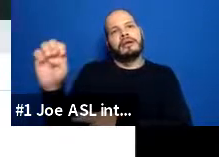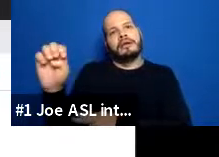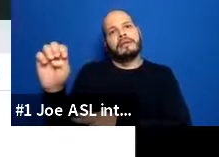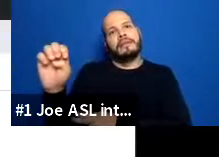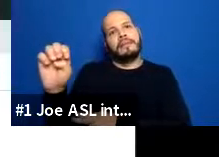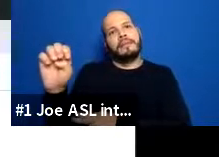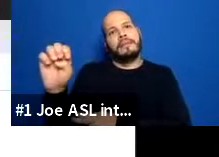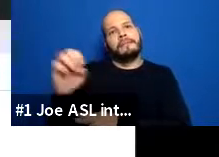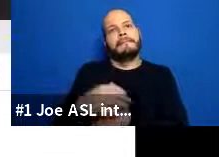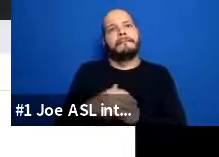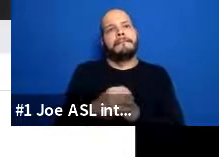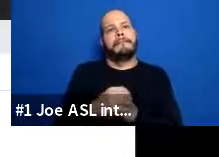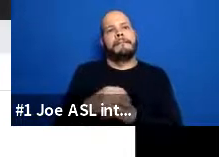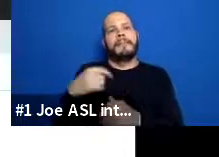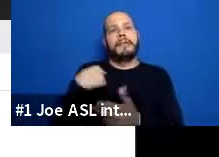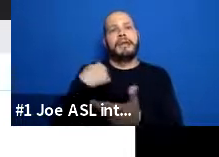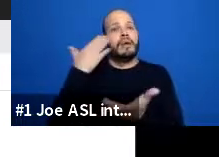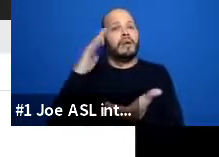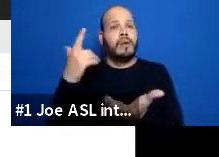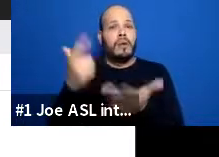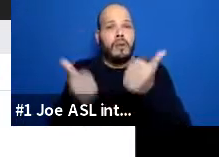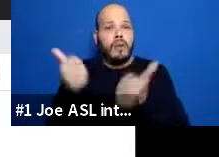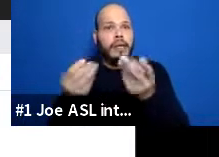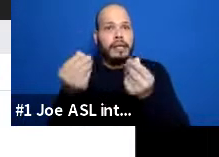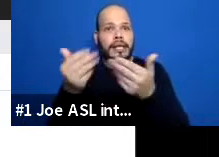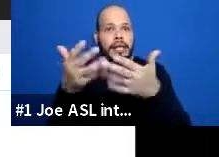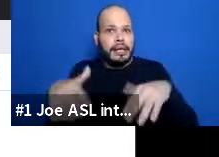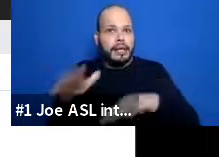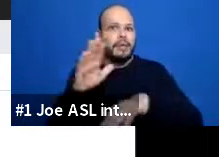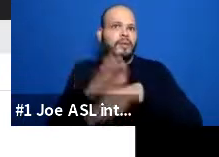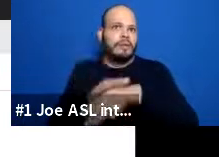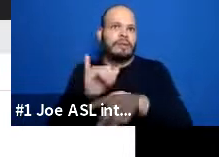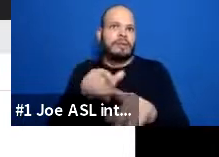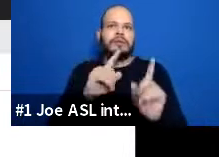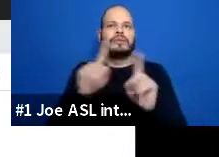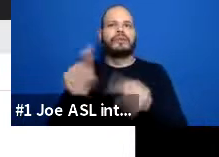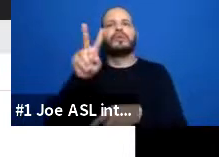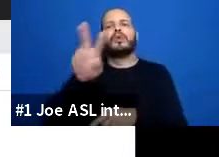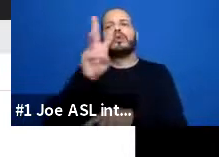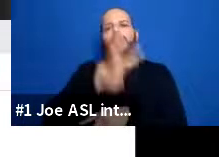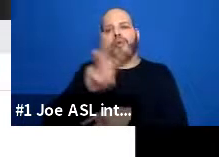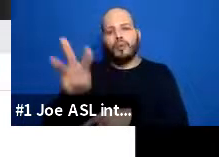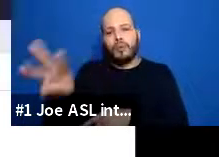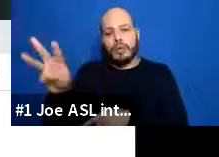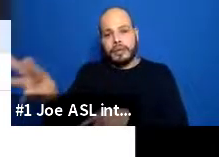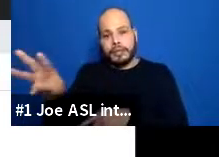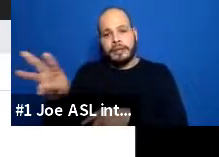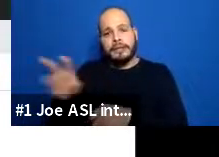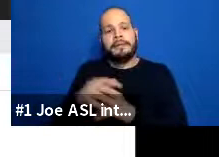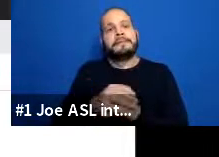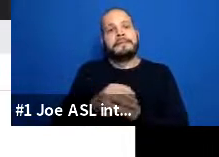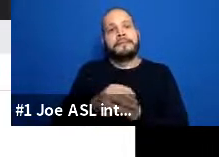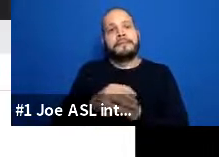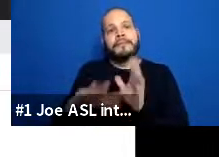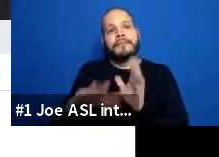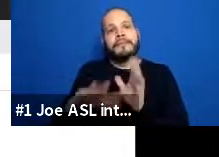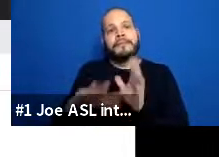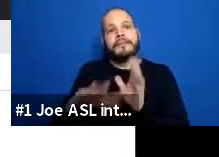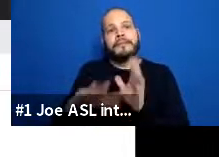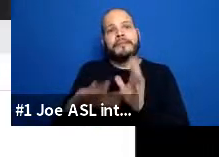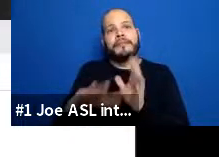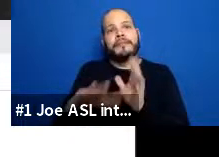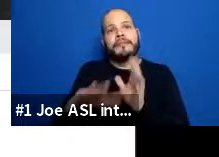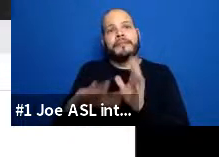called Native Land that will help you to locate the name of the Indigenous land anywhere you go so that you can continue to